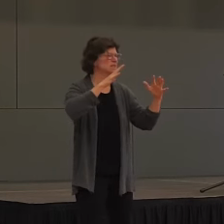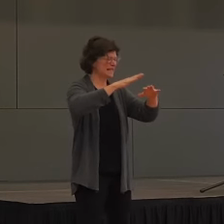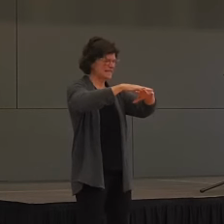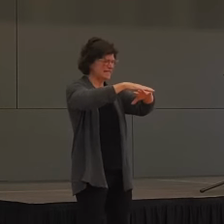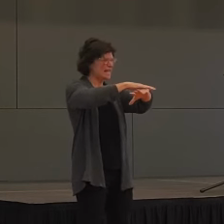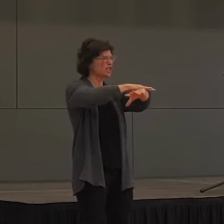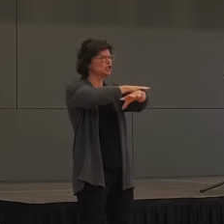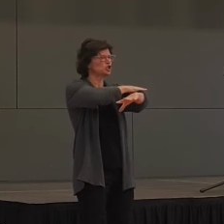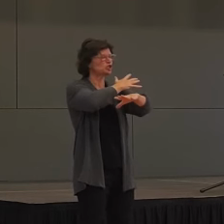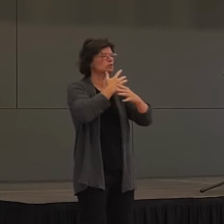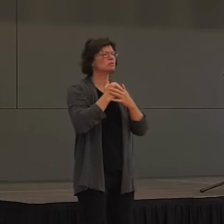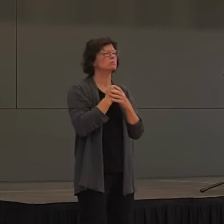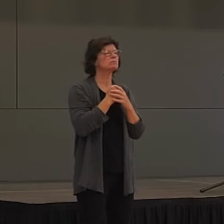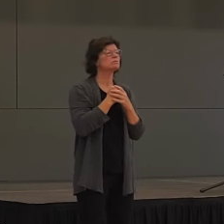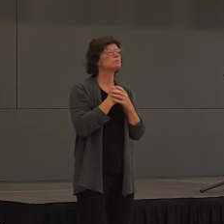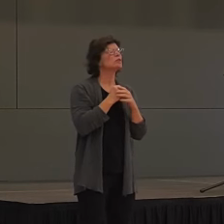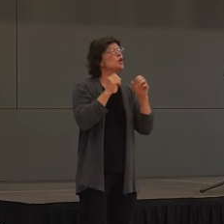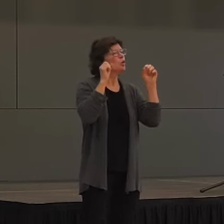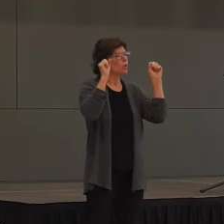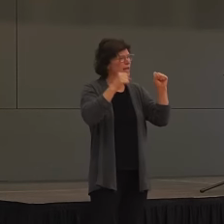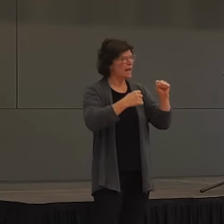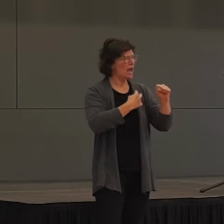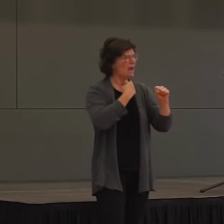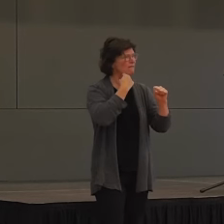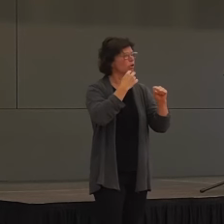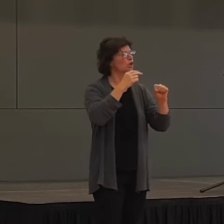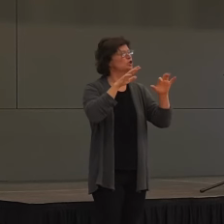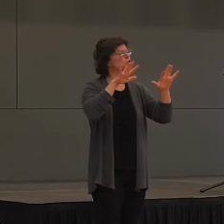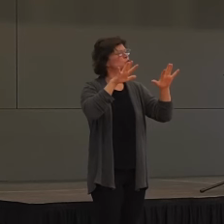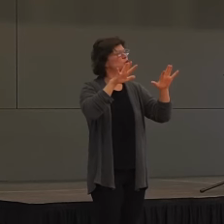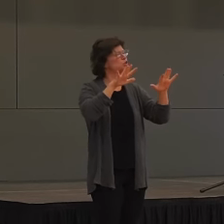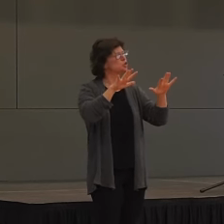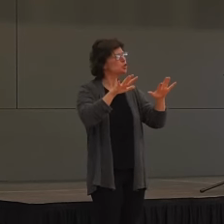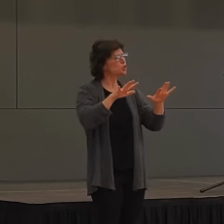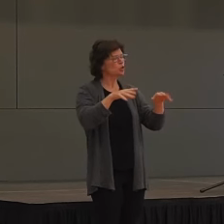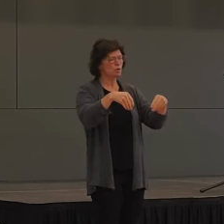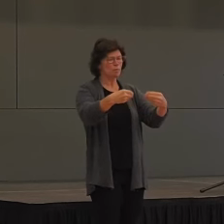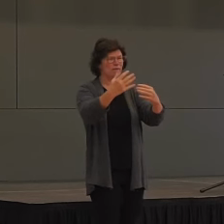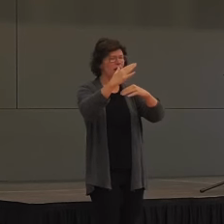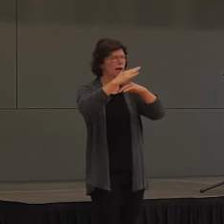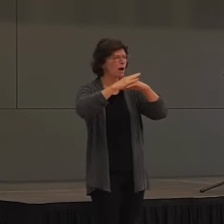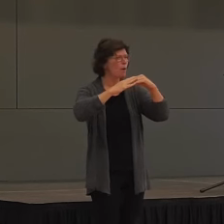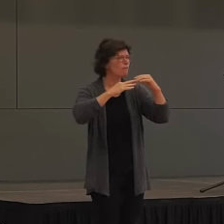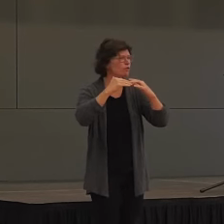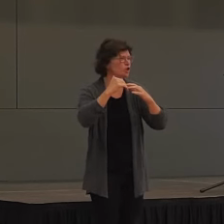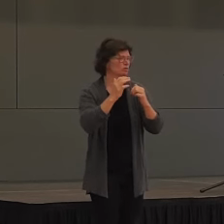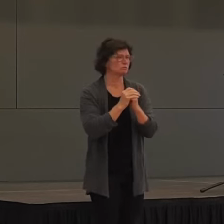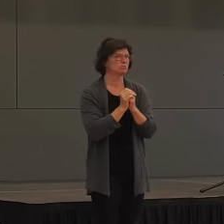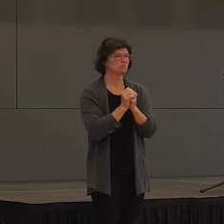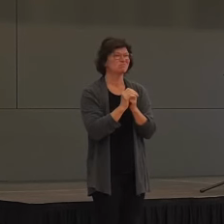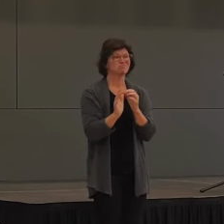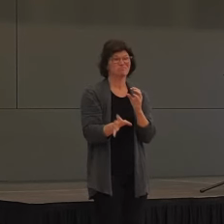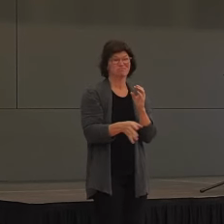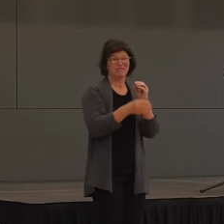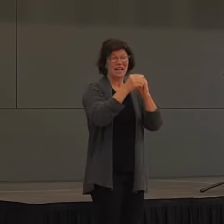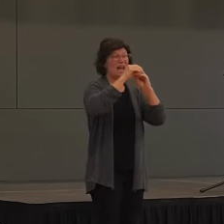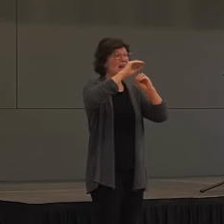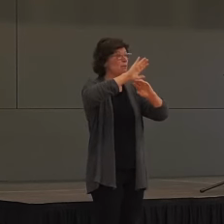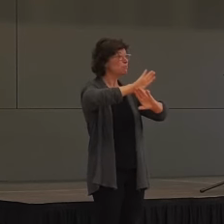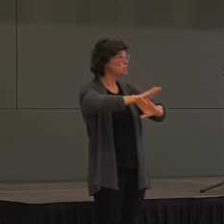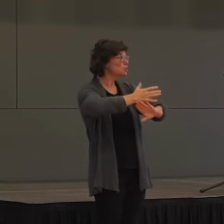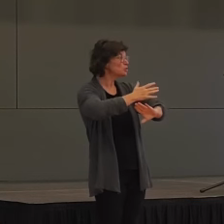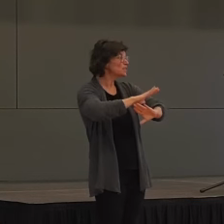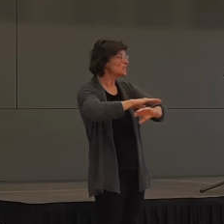voice to soothe or comfort. Again, music. And we can include in